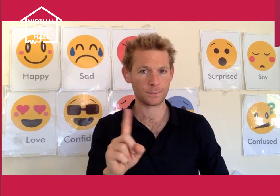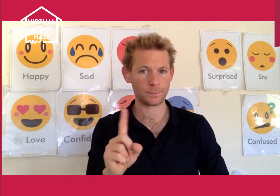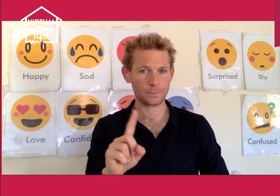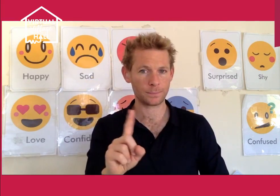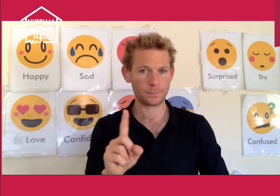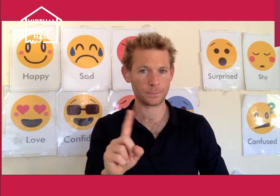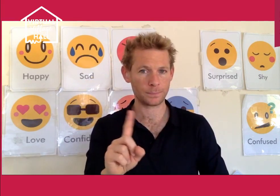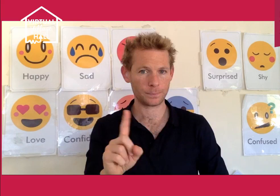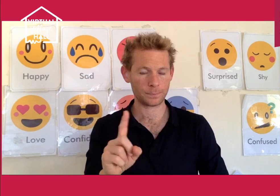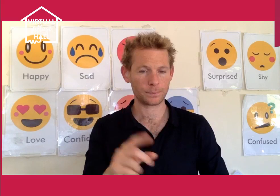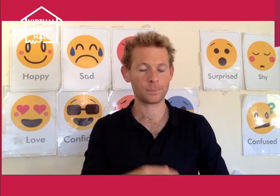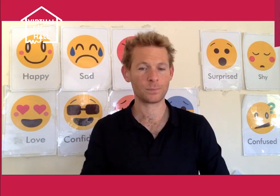what.